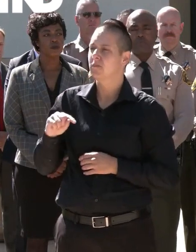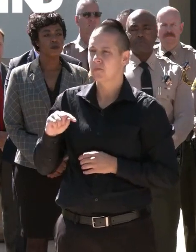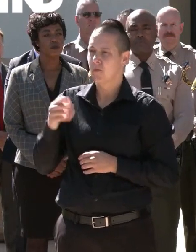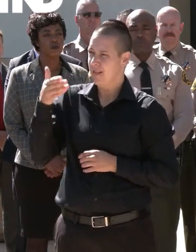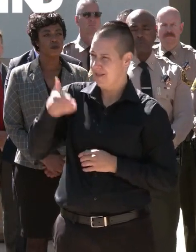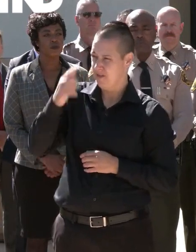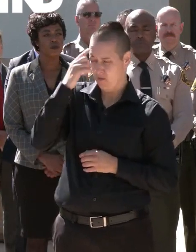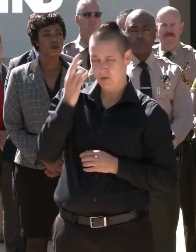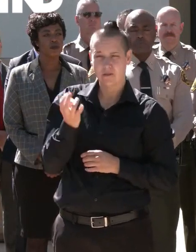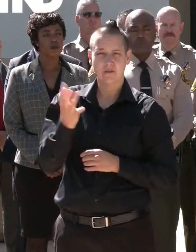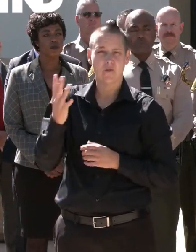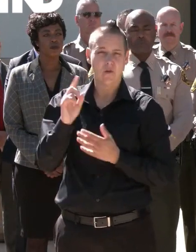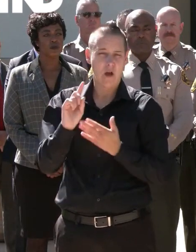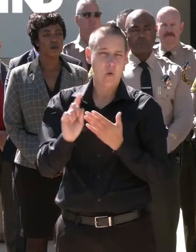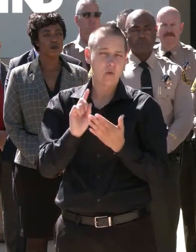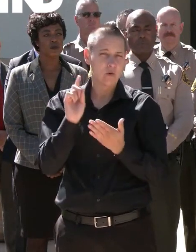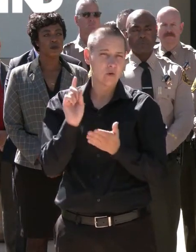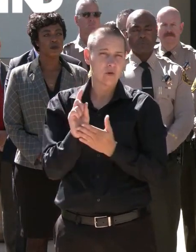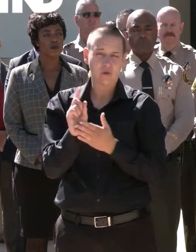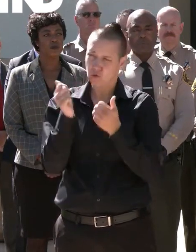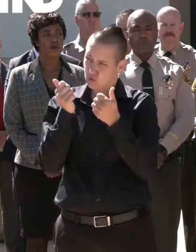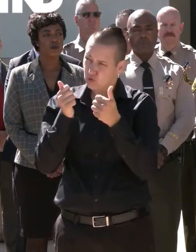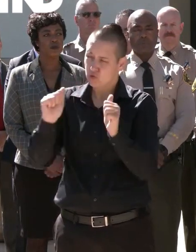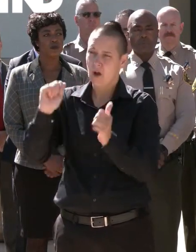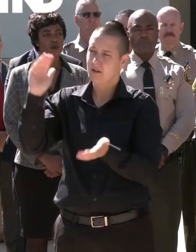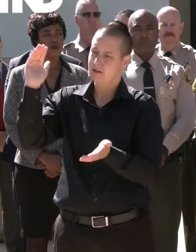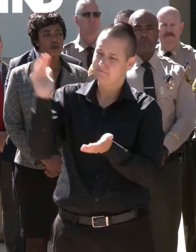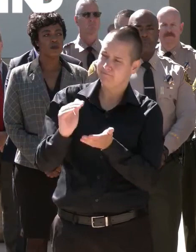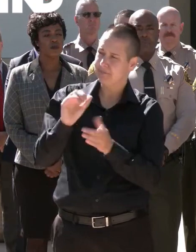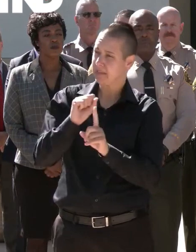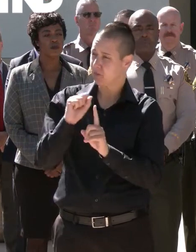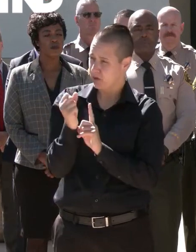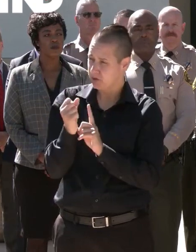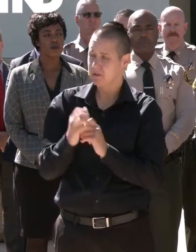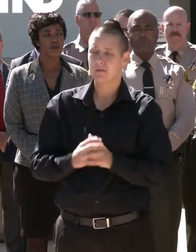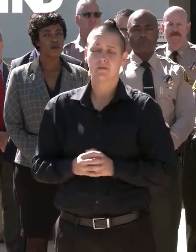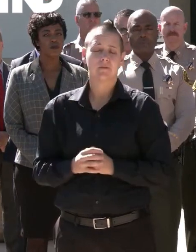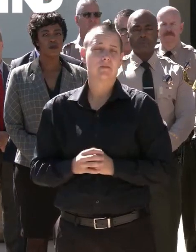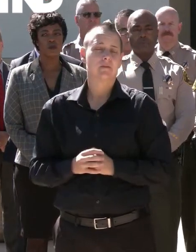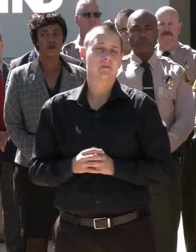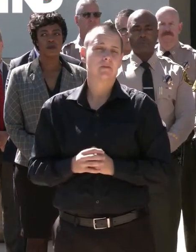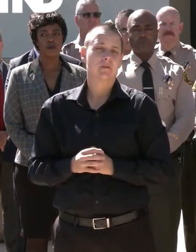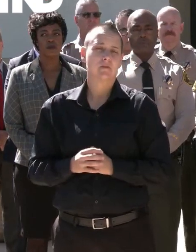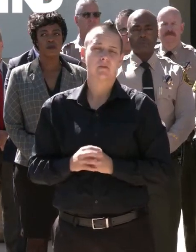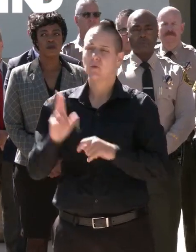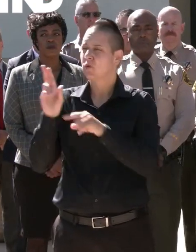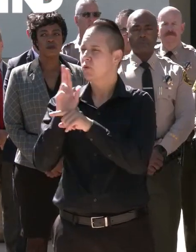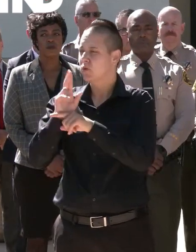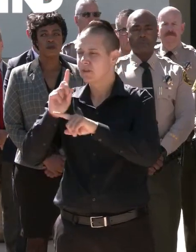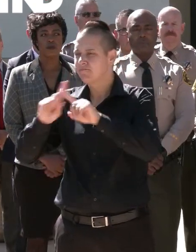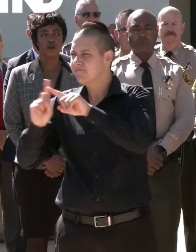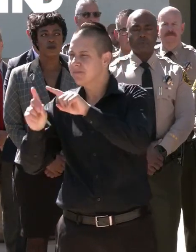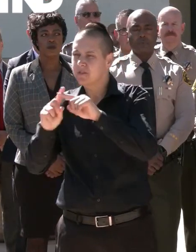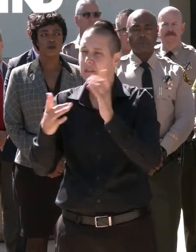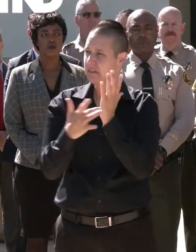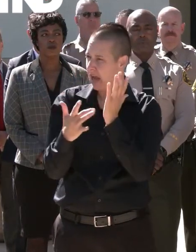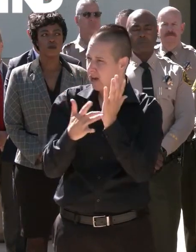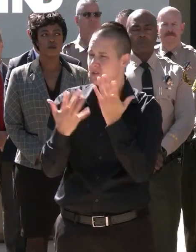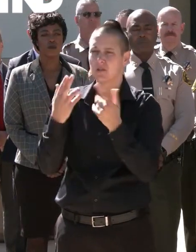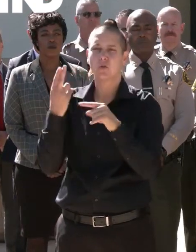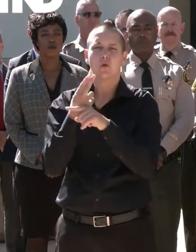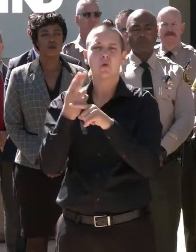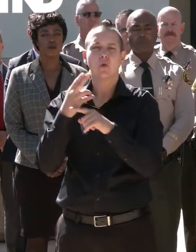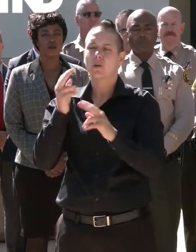were out there for several hours trying to de-escalate the situation, using different techniques, including